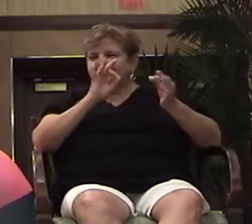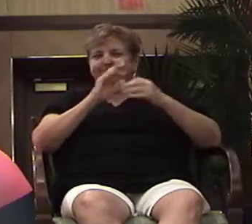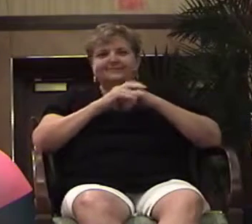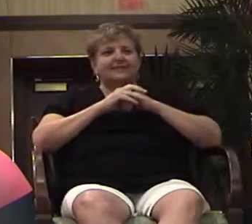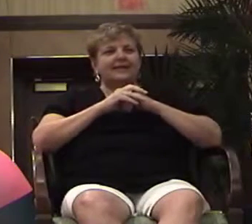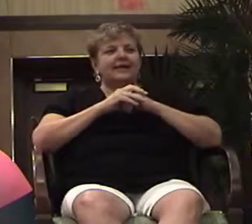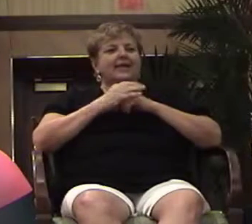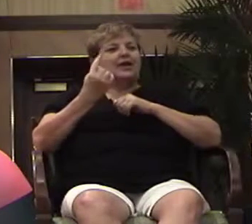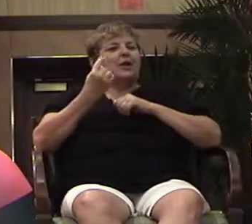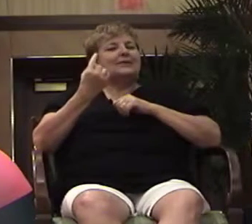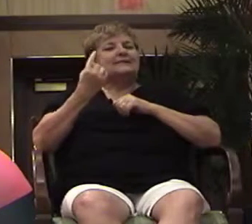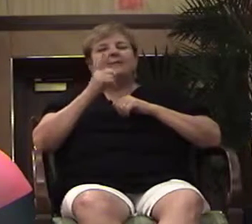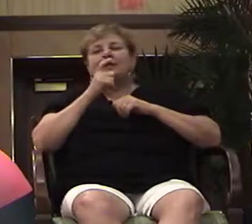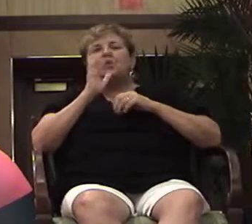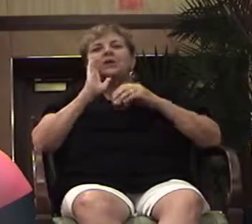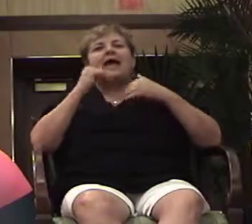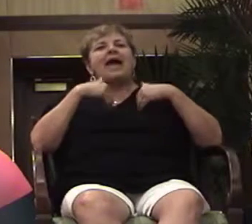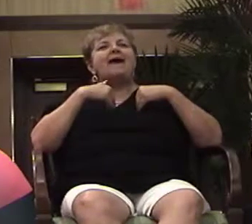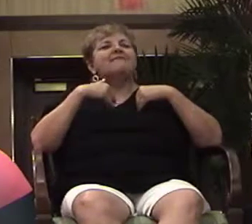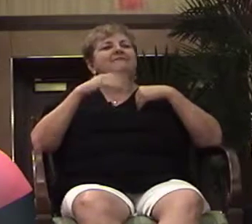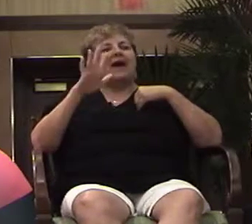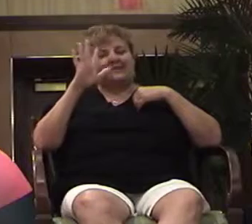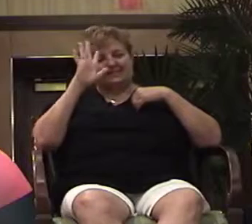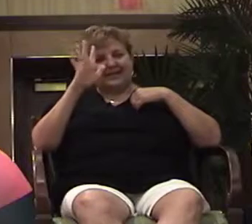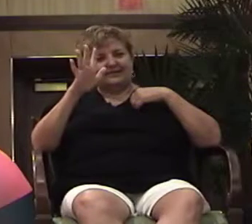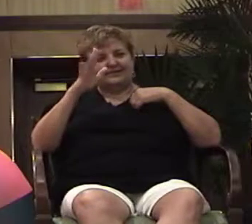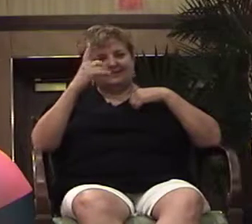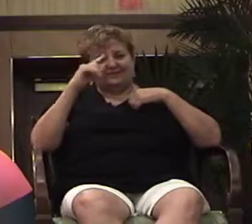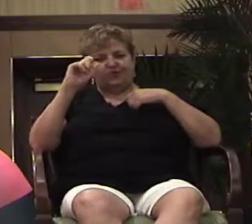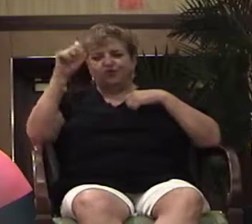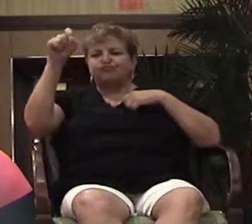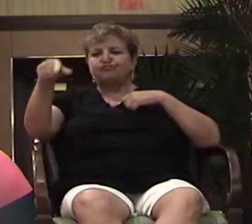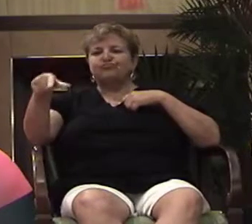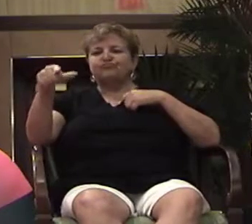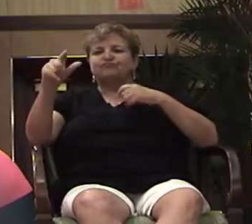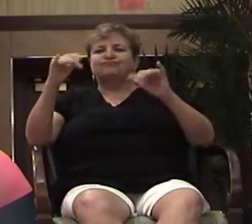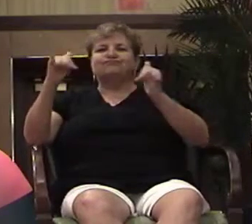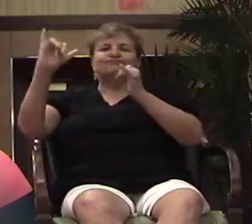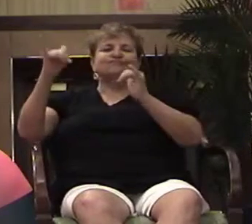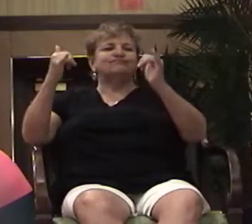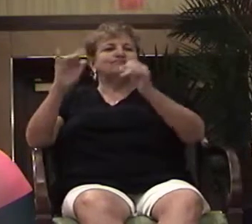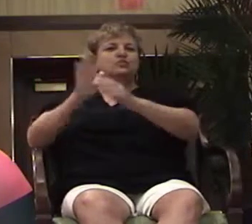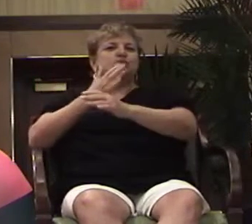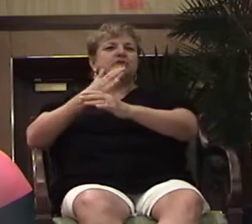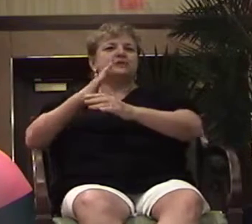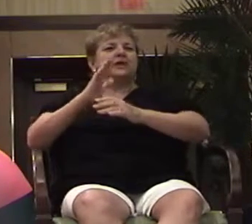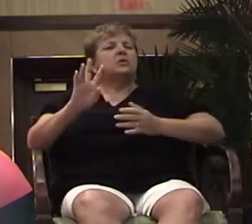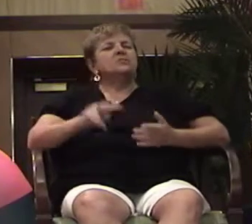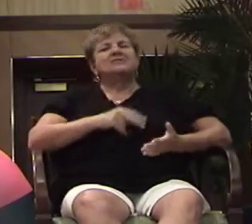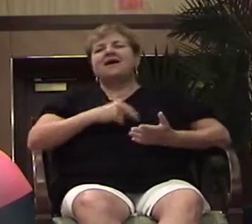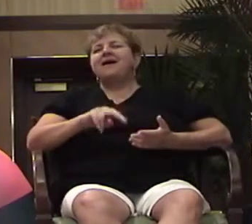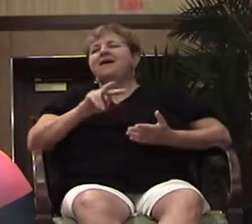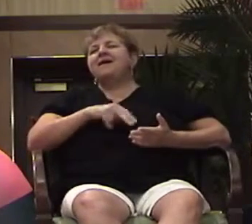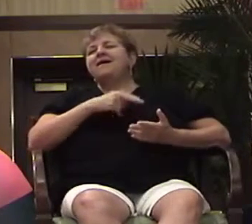nickel, and we put it in the jukebox, and we'd dance the whole alleyway.